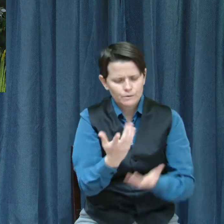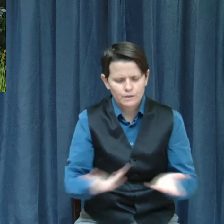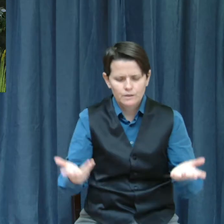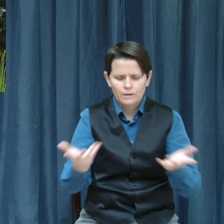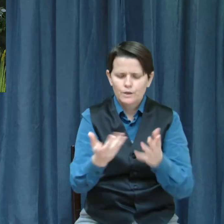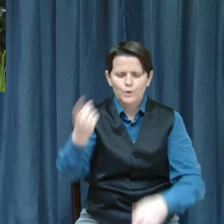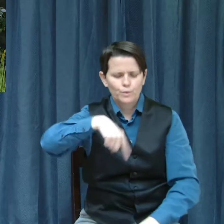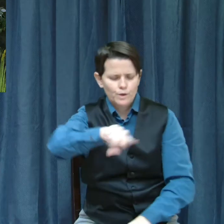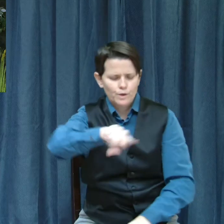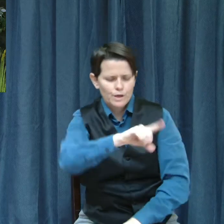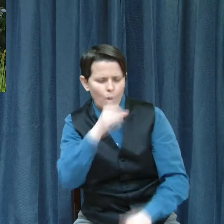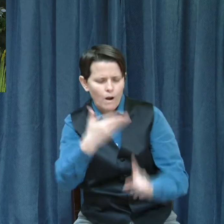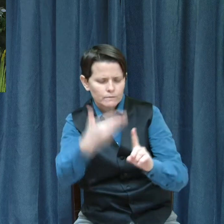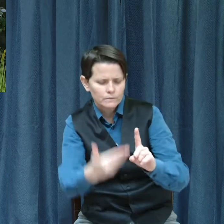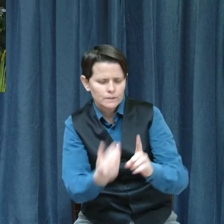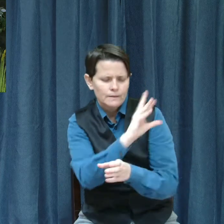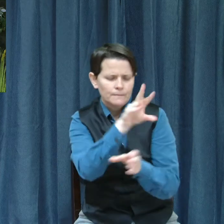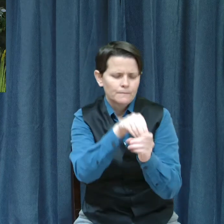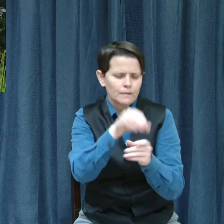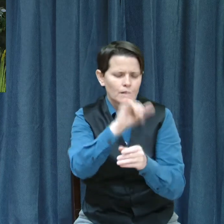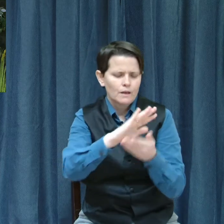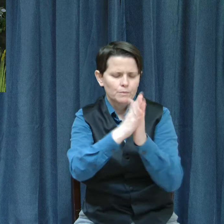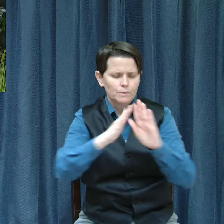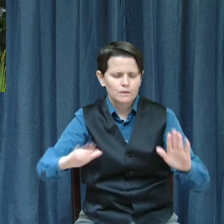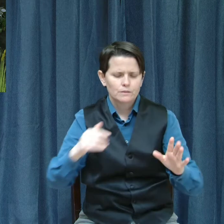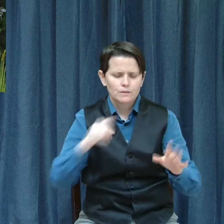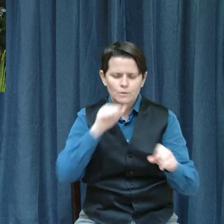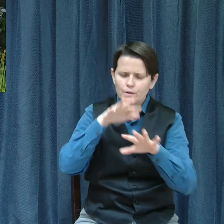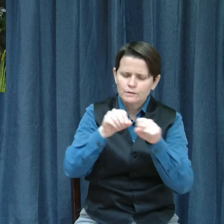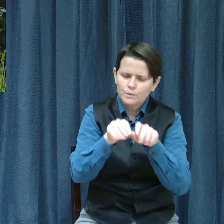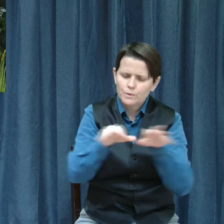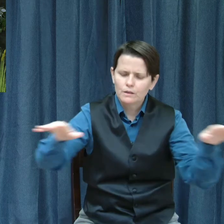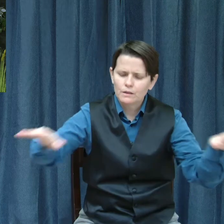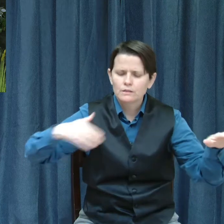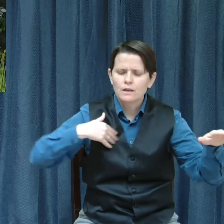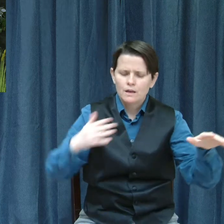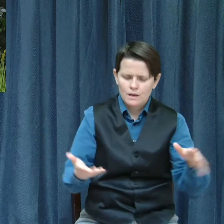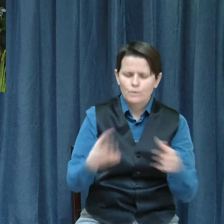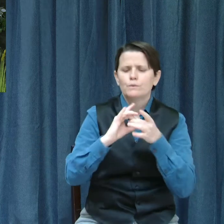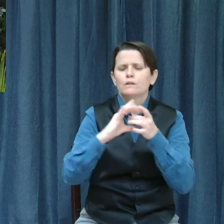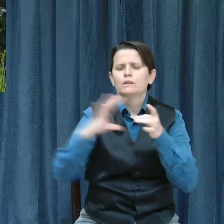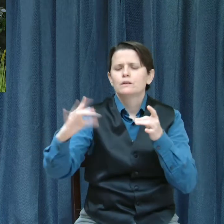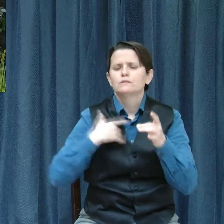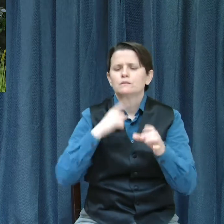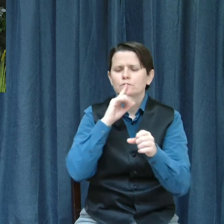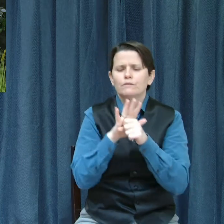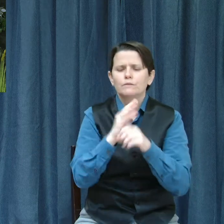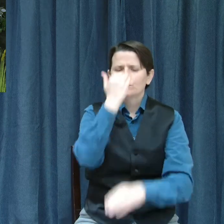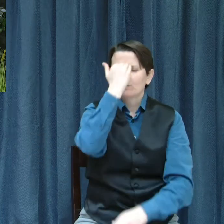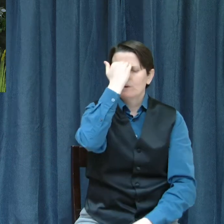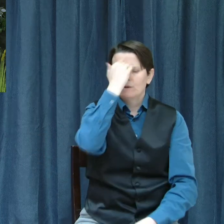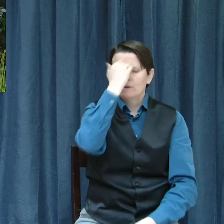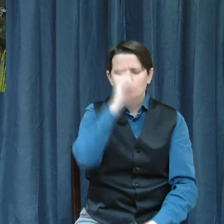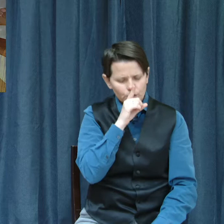and every one of us in that peace, and we release this affirmation knowing it is so, and so it is.